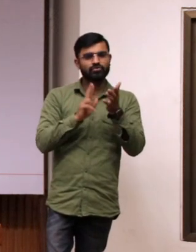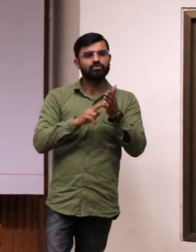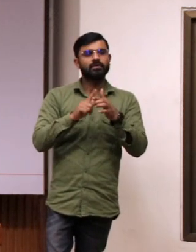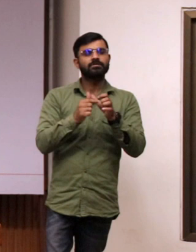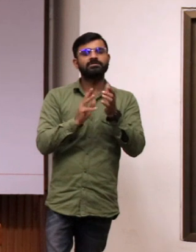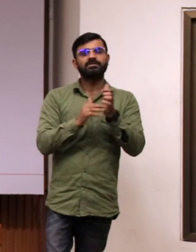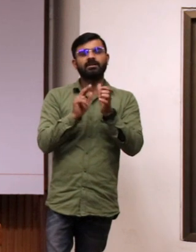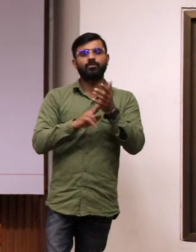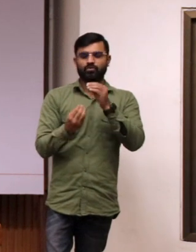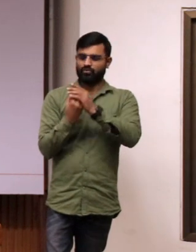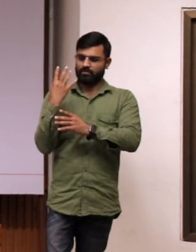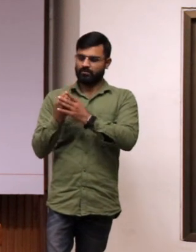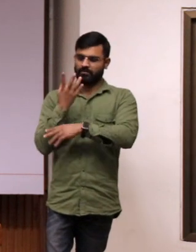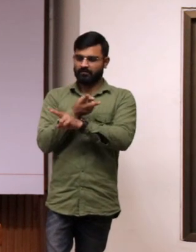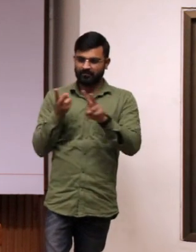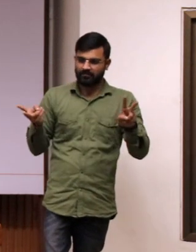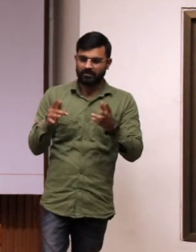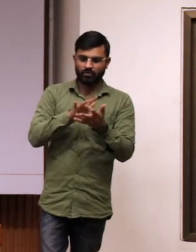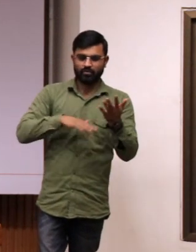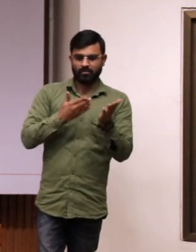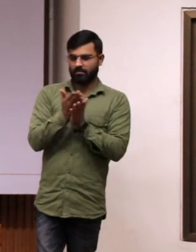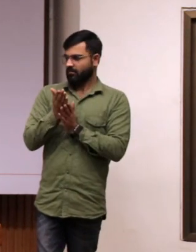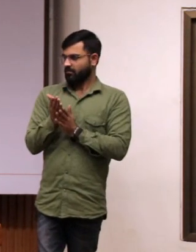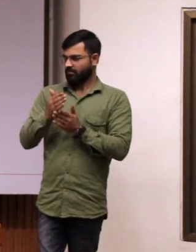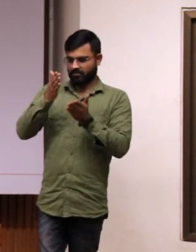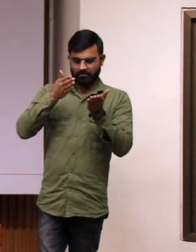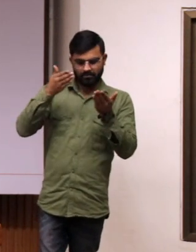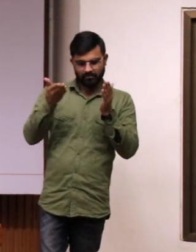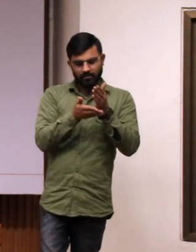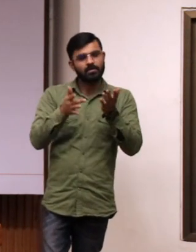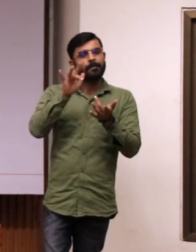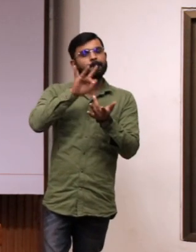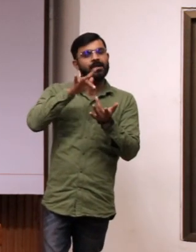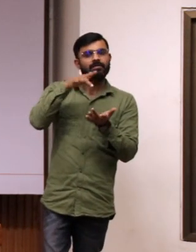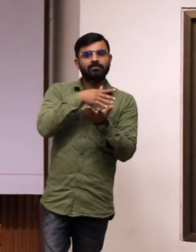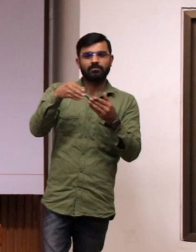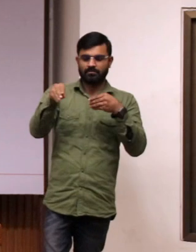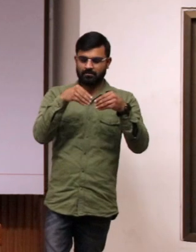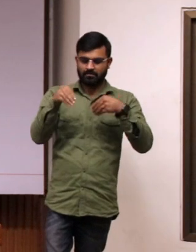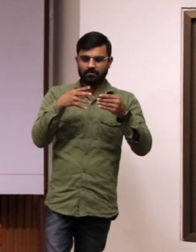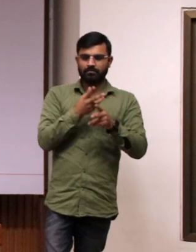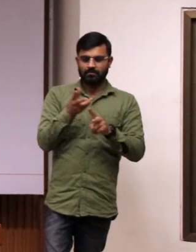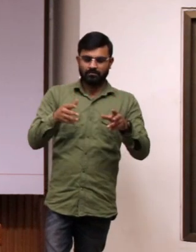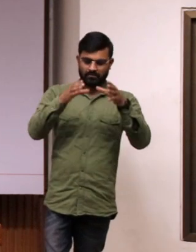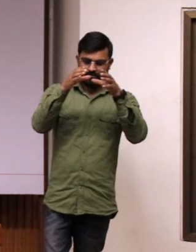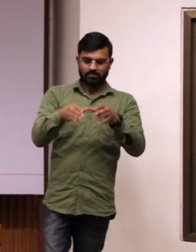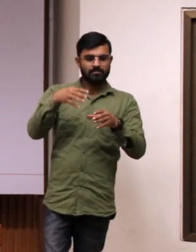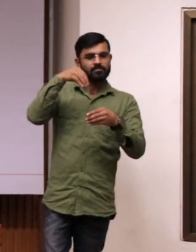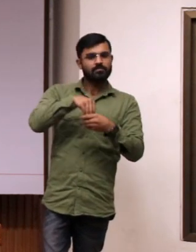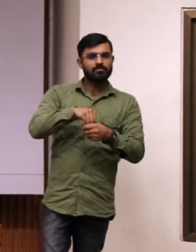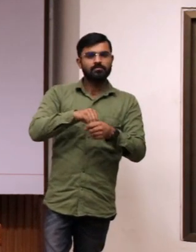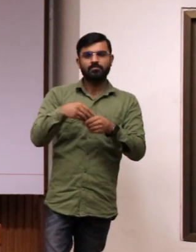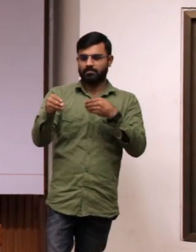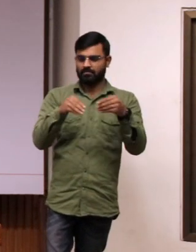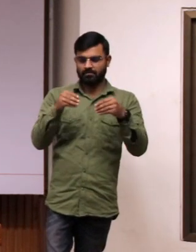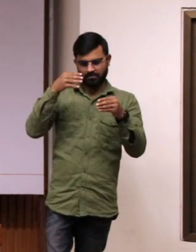planted. And they were planted in a way that they were cutting down the bottom of plastic bag and they're putting inside thing where